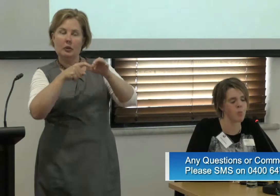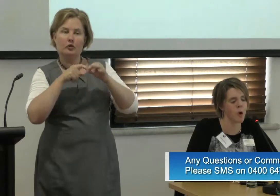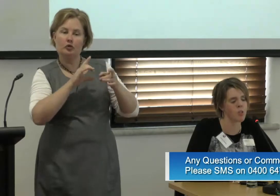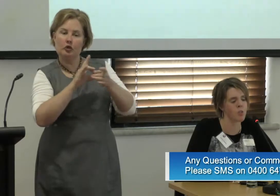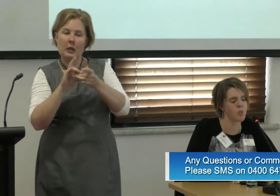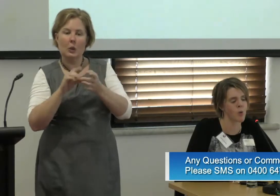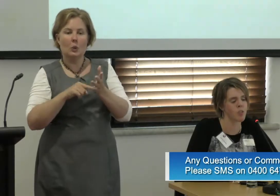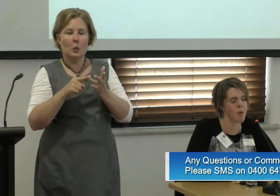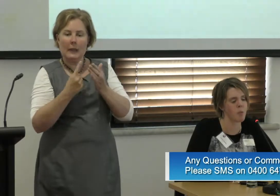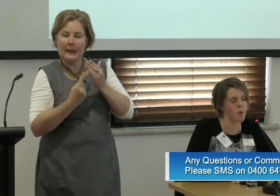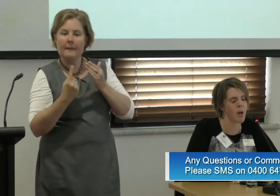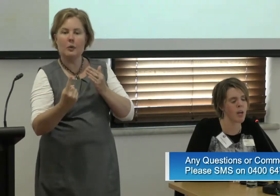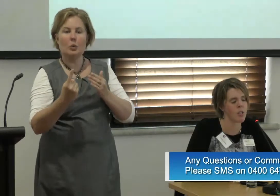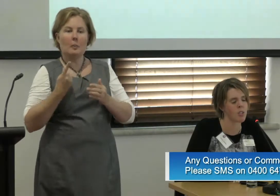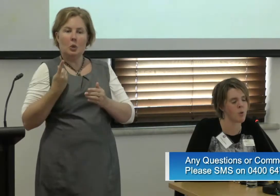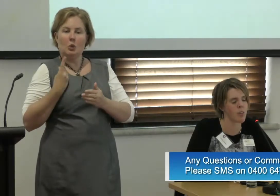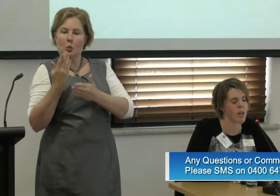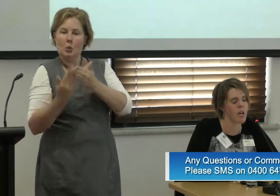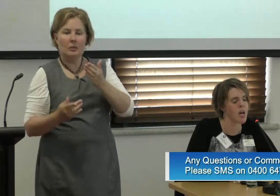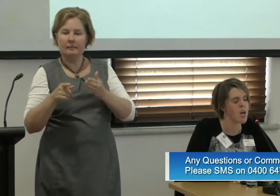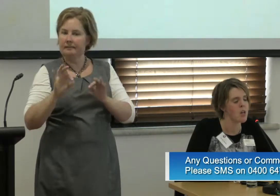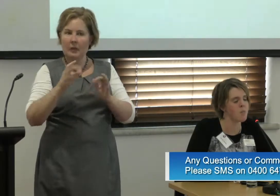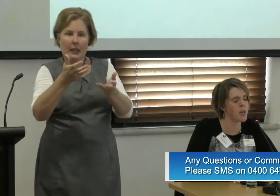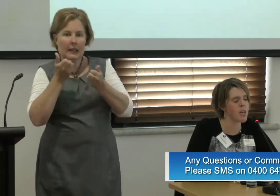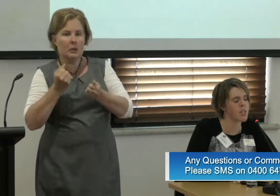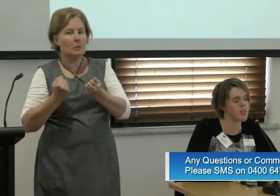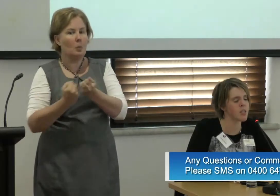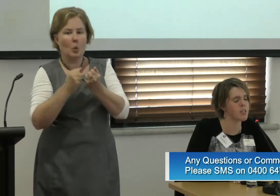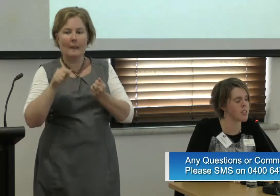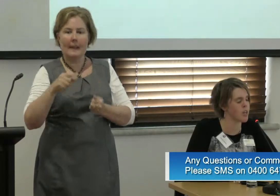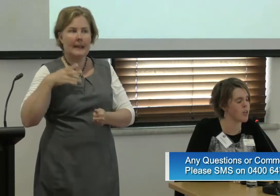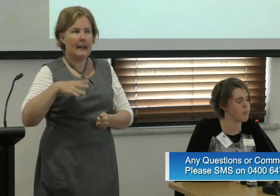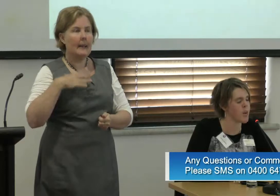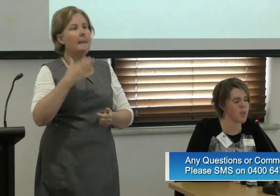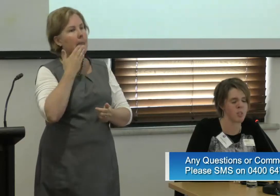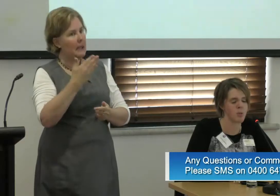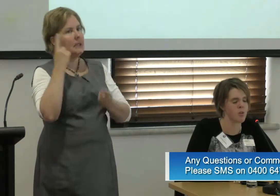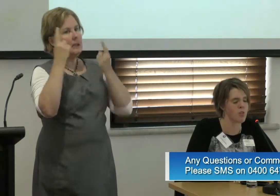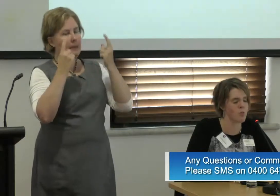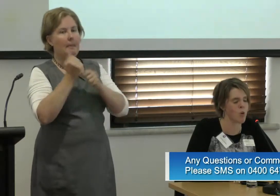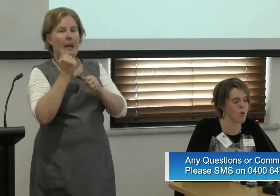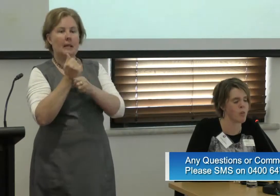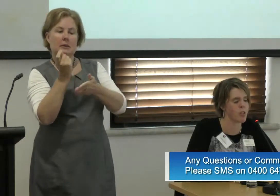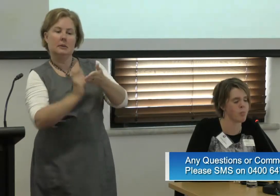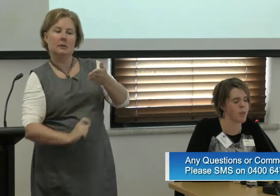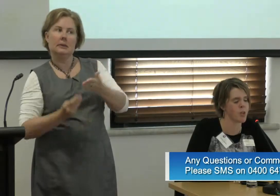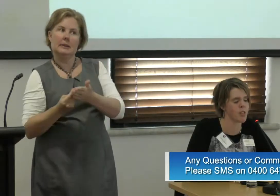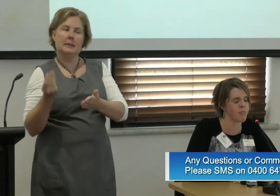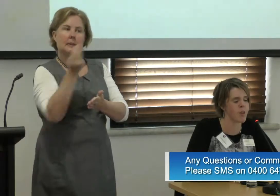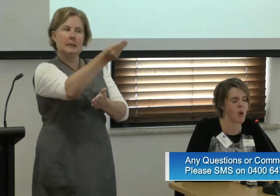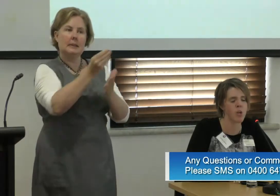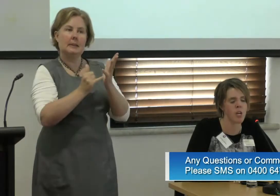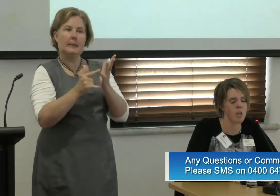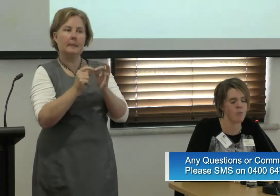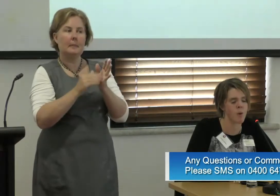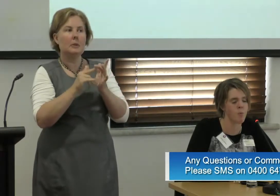individual personal stories of people who aren't getting the support they need, please consider making a submission to the Royal Commission, because if they